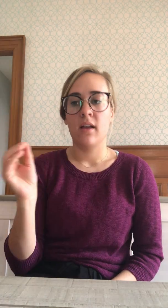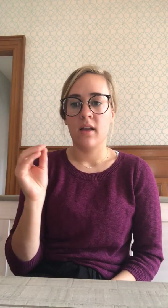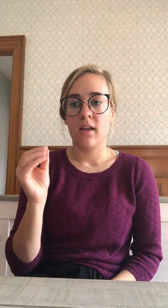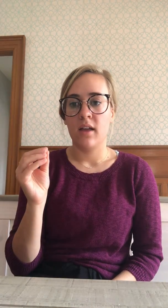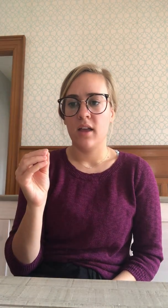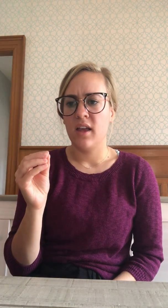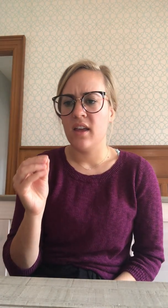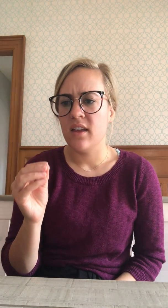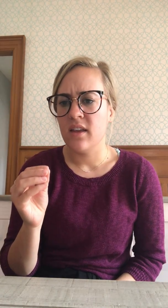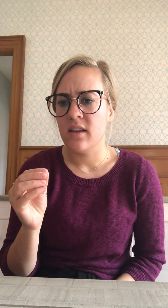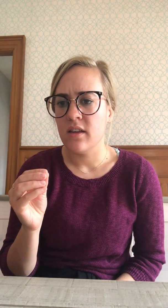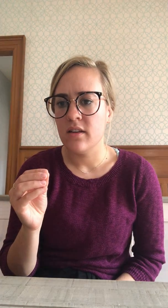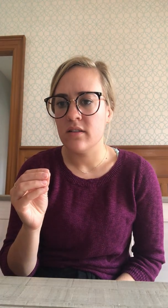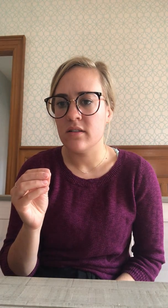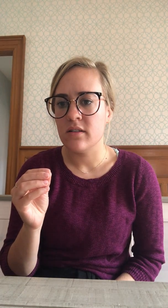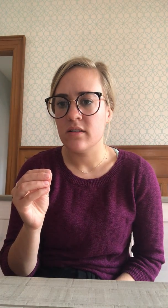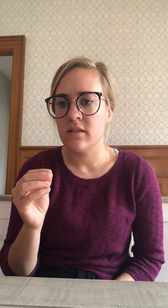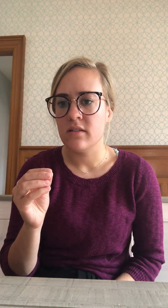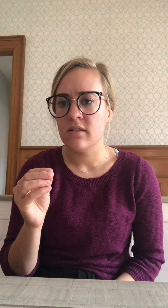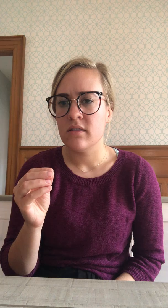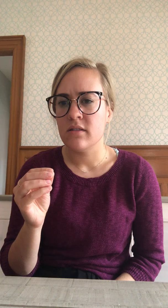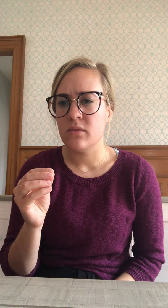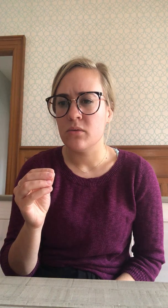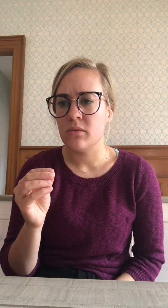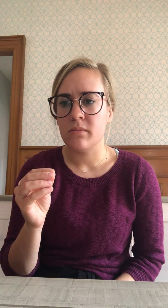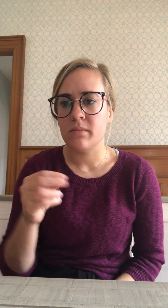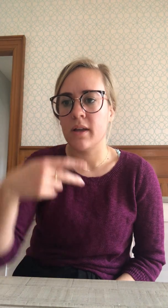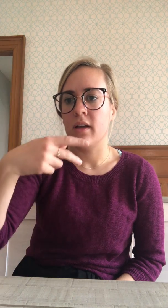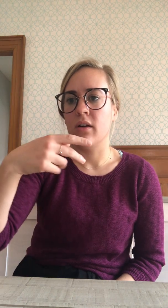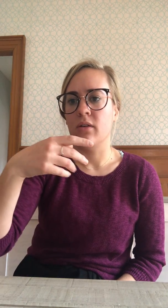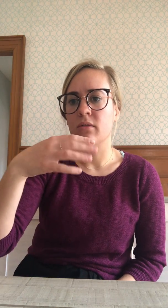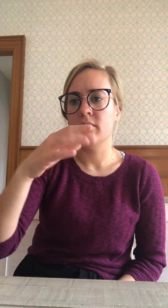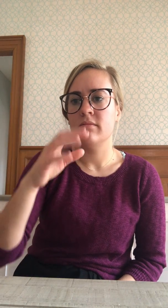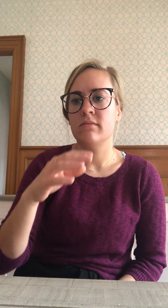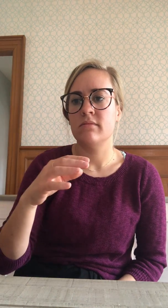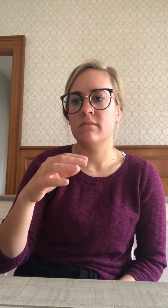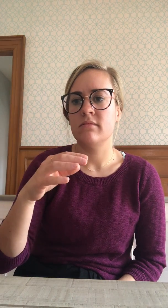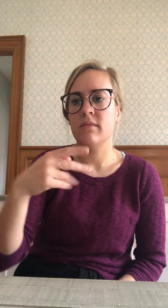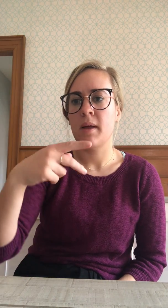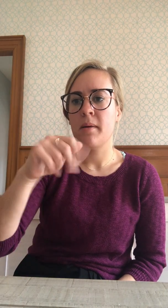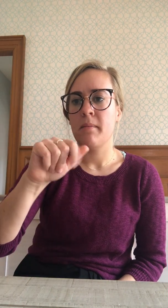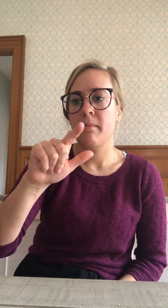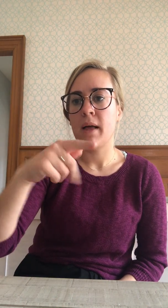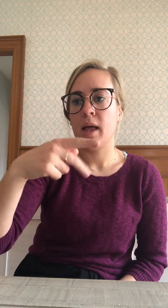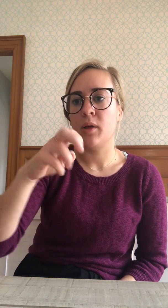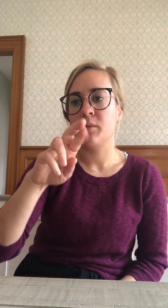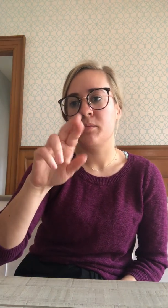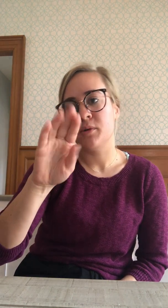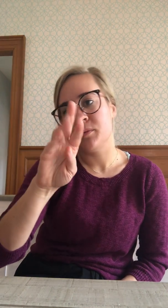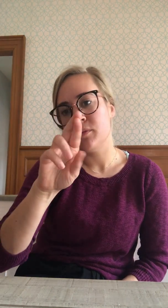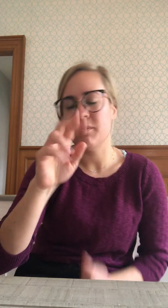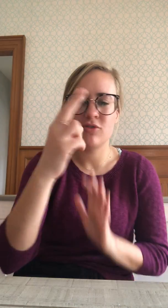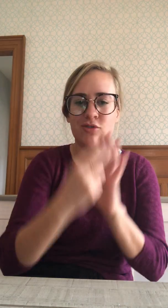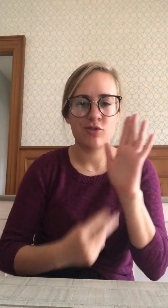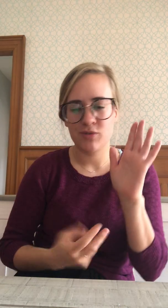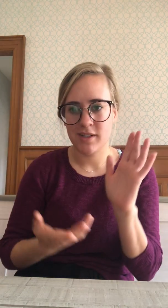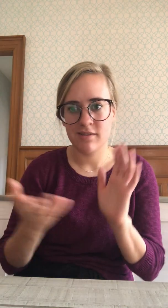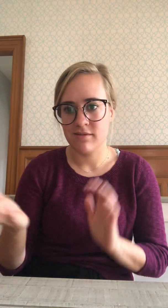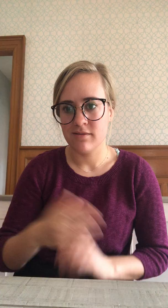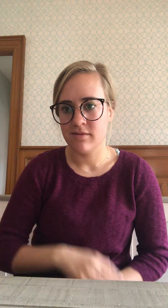fissures. Cleft palate is common, as is a class 3 occlusion, anterior open bite, and